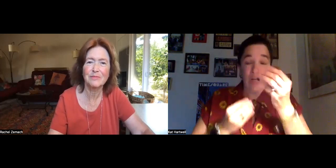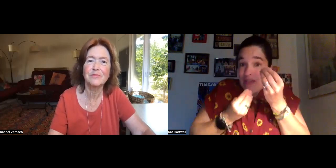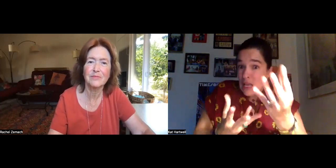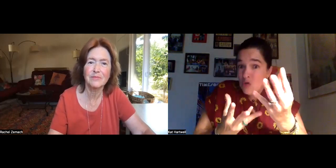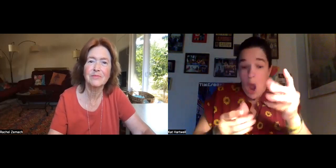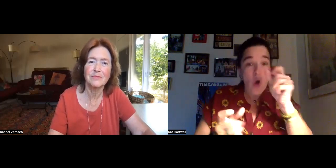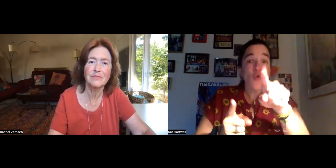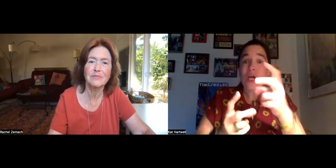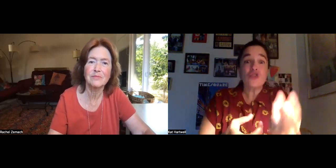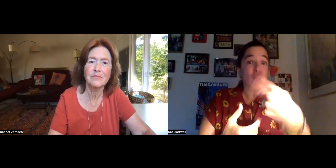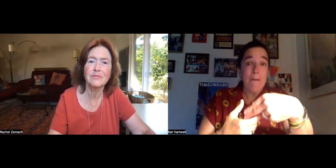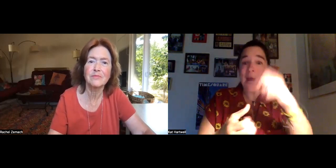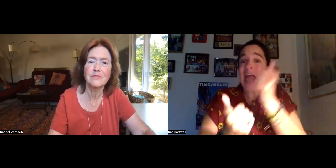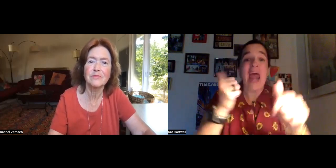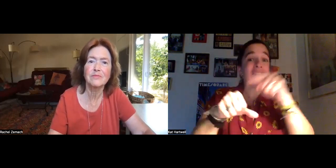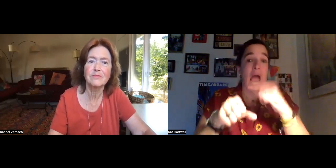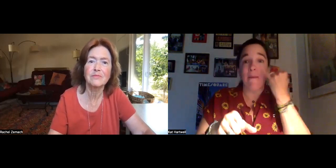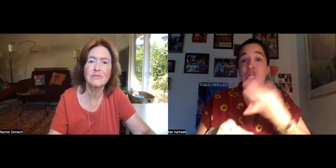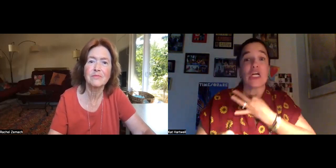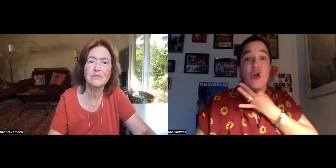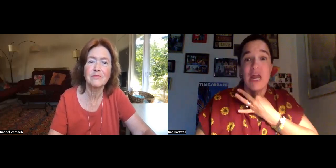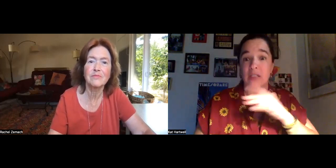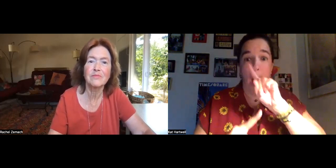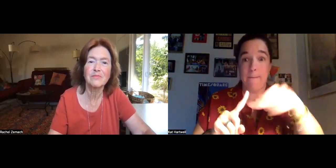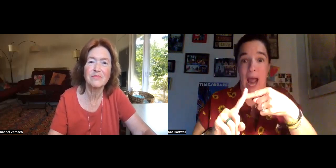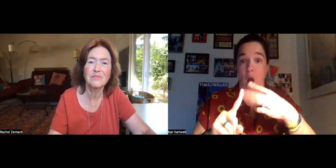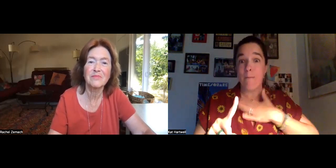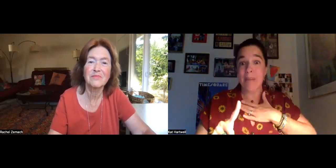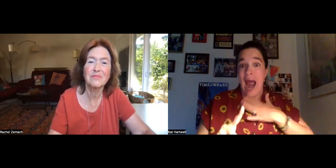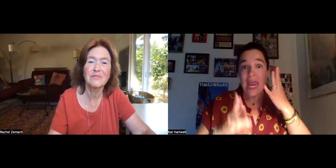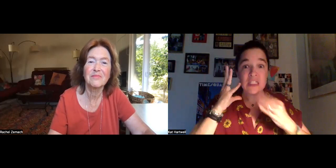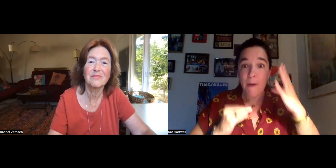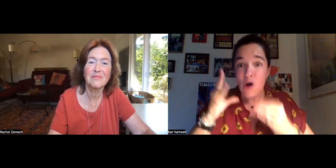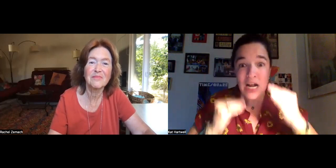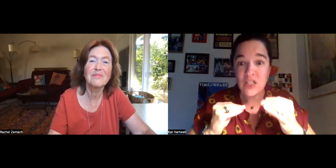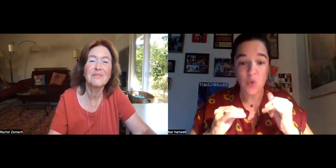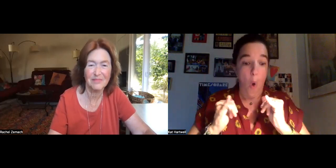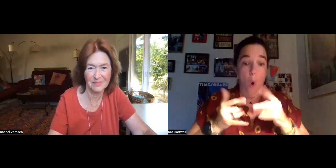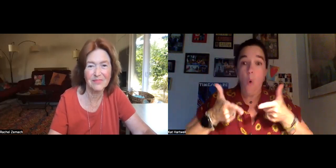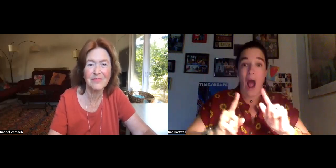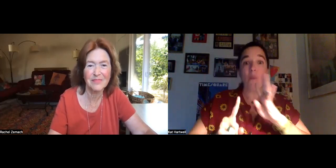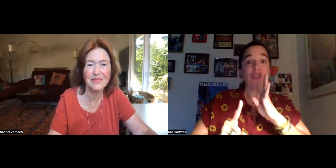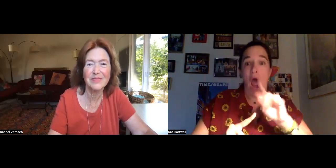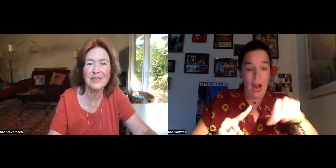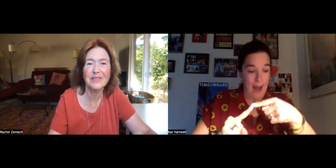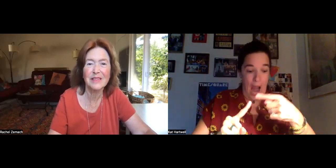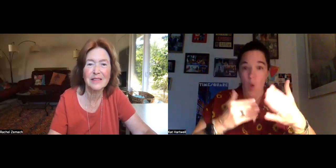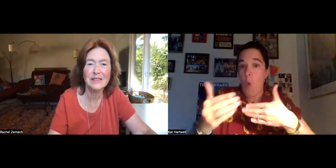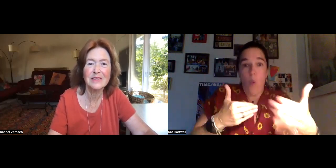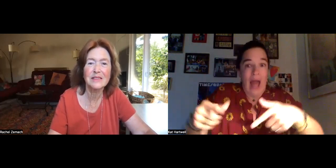Just let you know, you can jump in anytime if you're curious about my experience and why we talk about